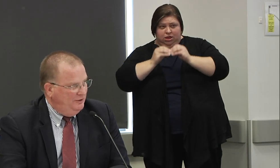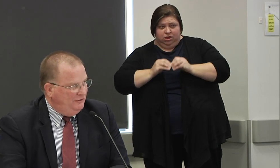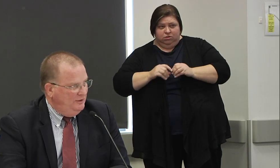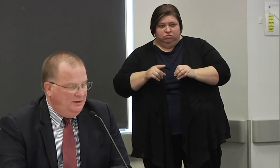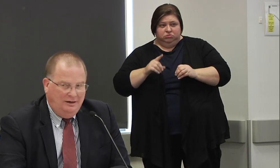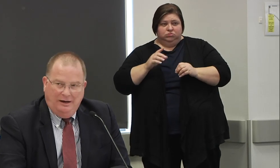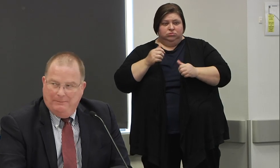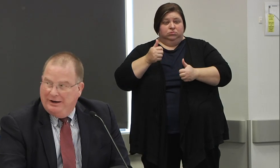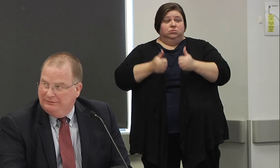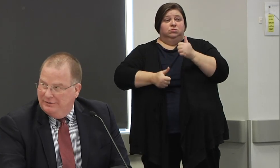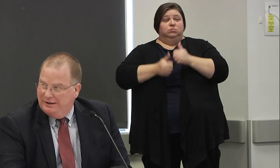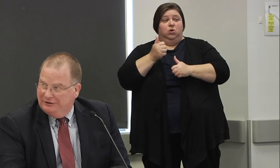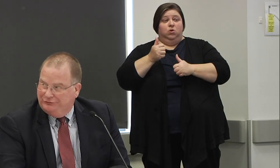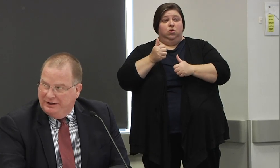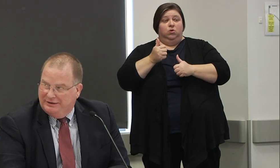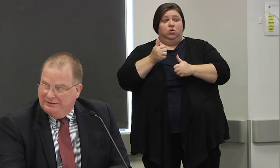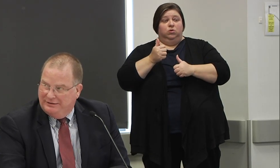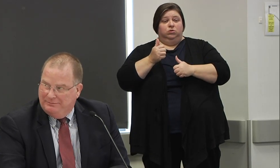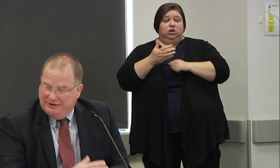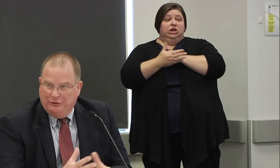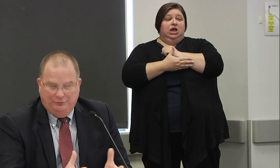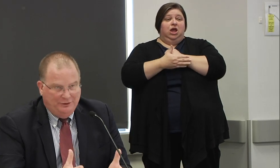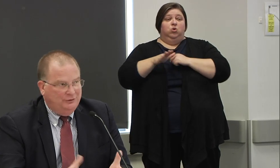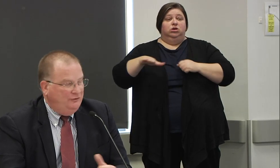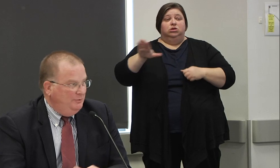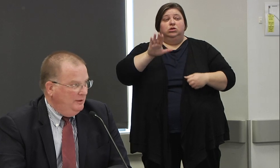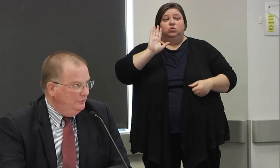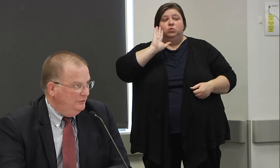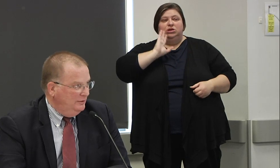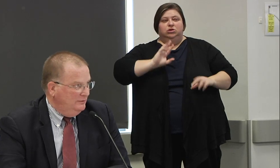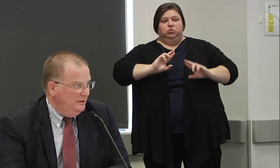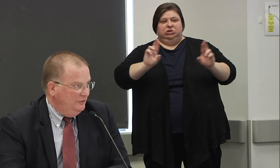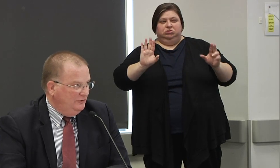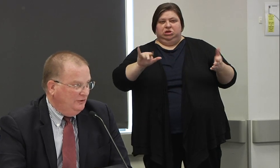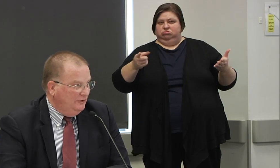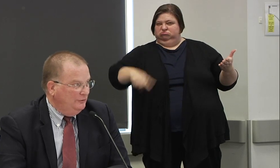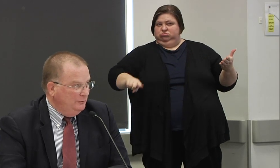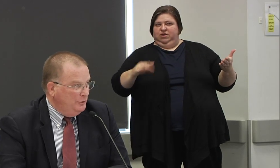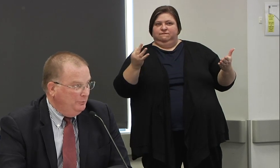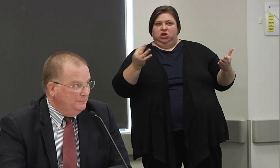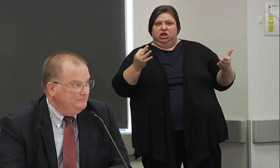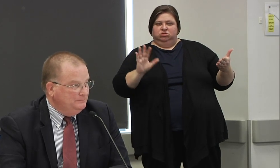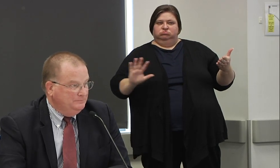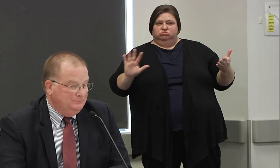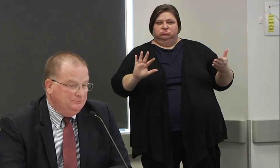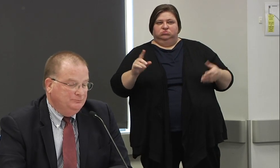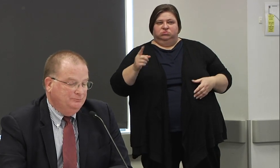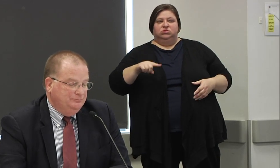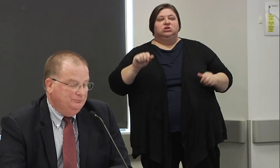place by next Friday that they meet those metrics to be able to successfully reopen.